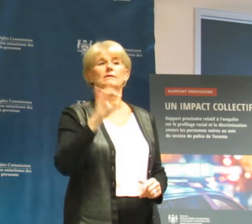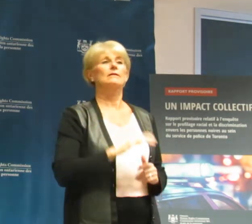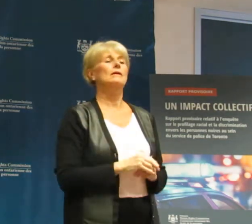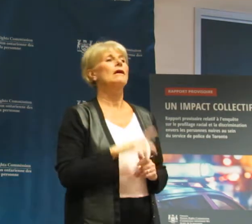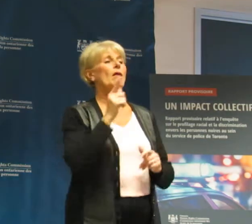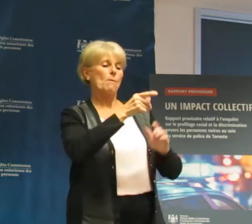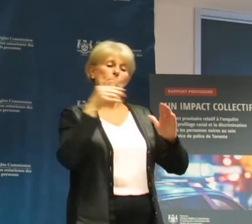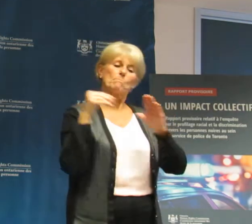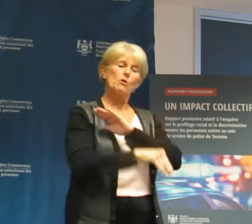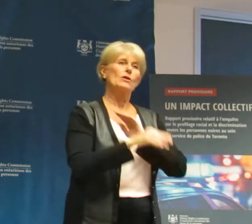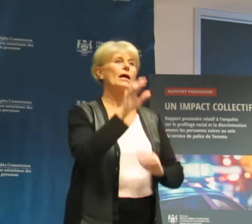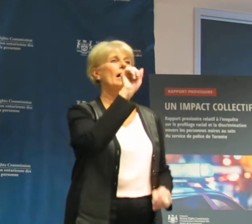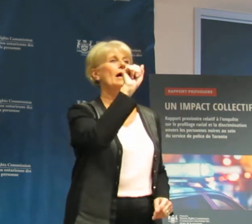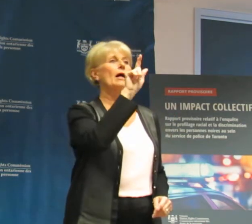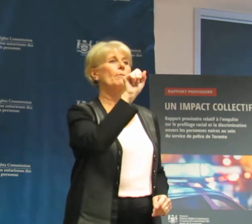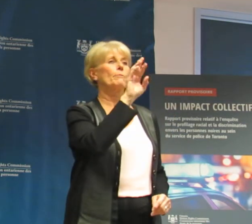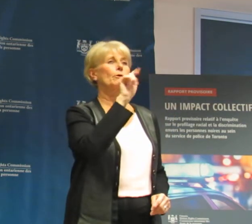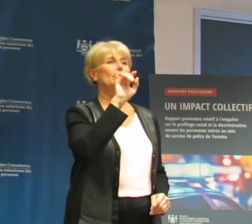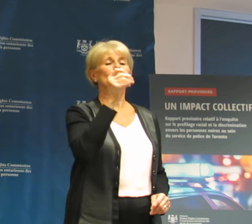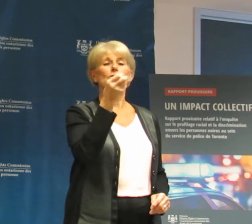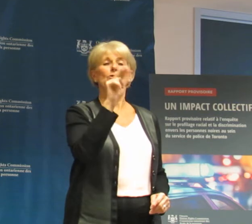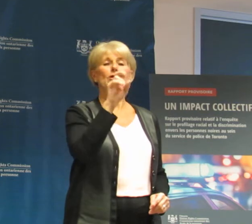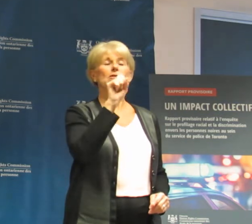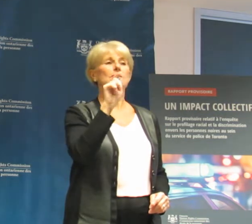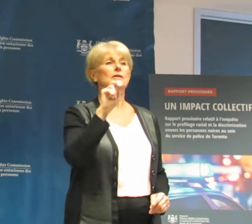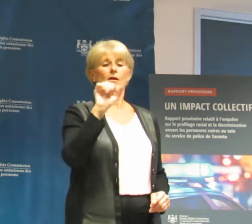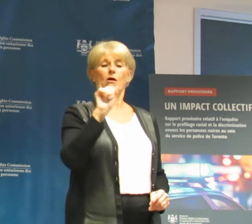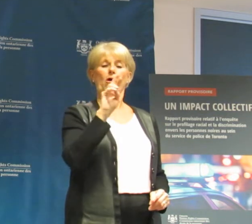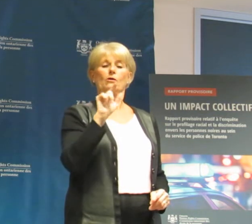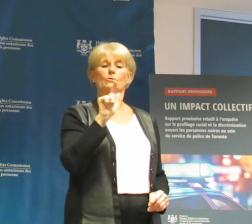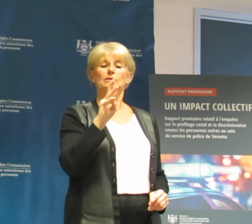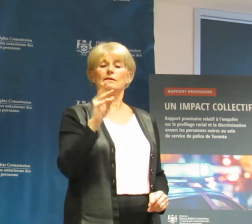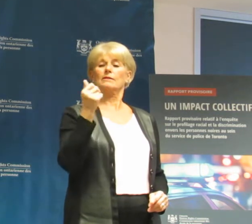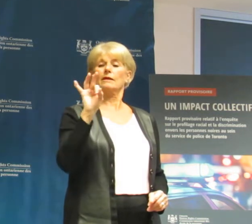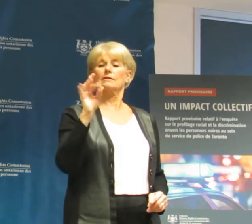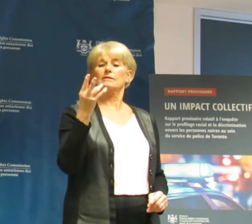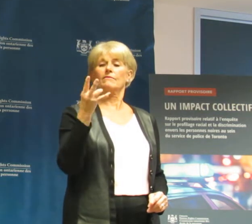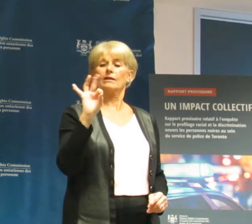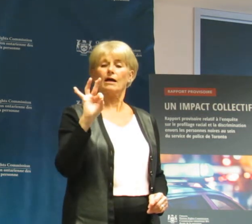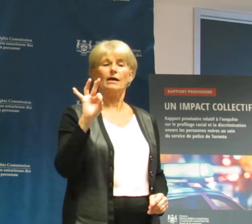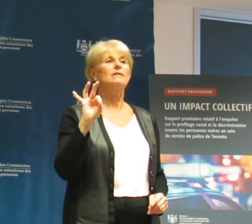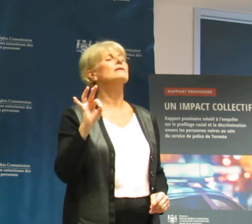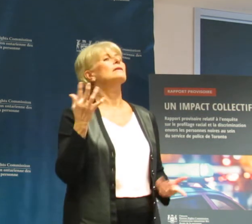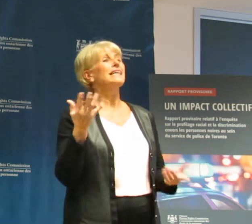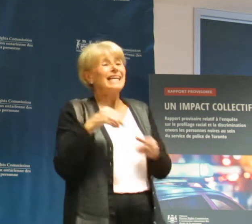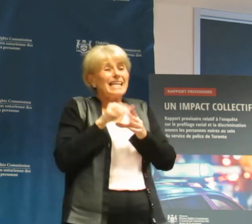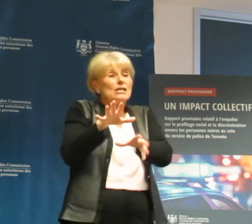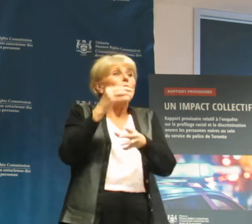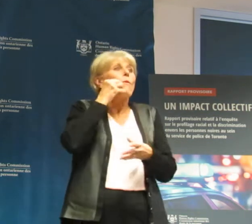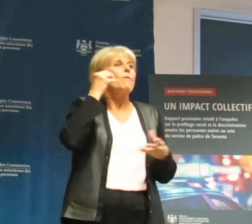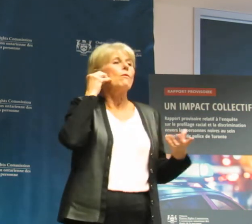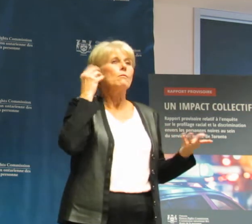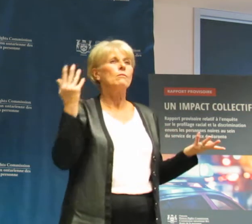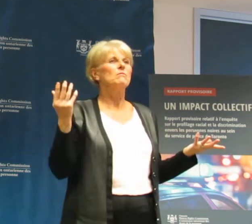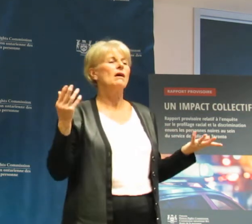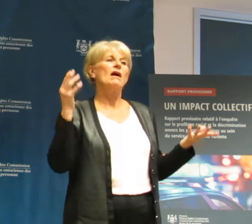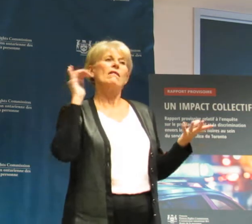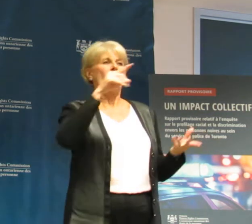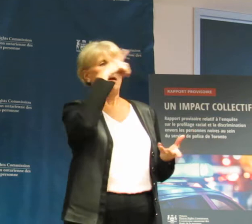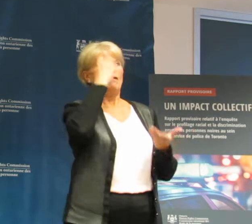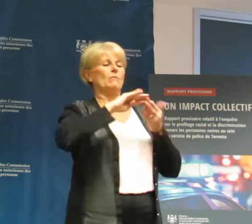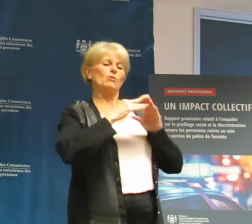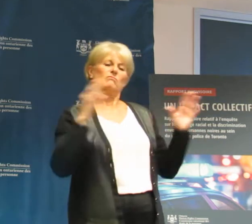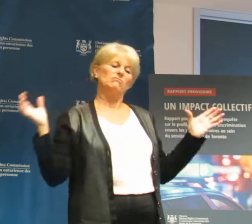The murder of Albert Johnson on August 26, 1979, in his home galvanized the